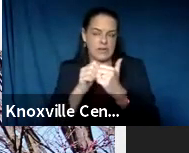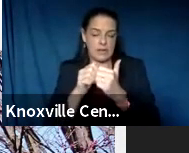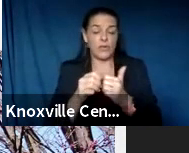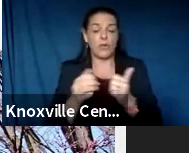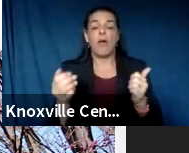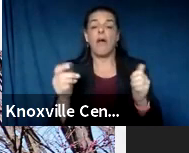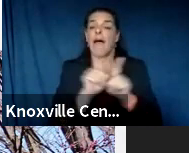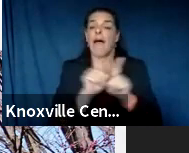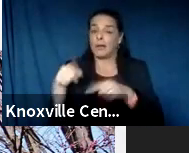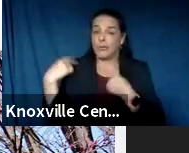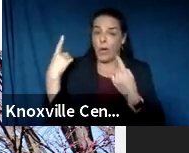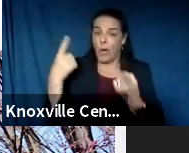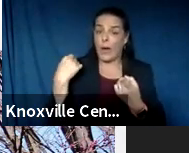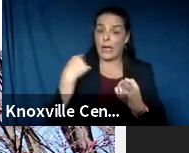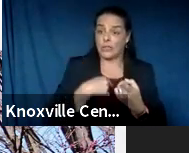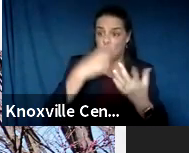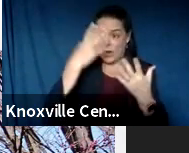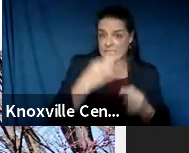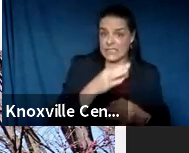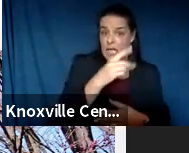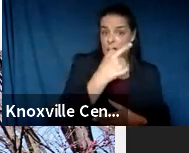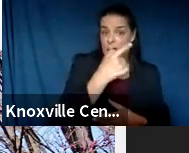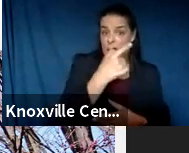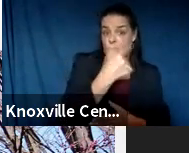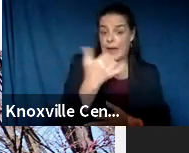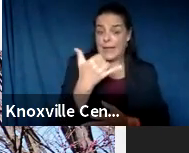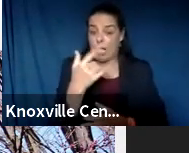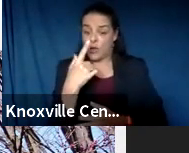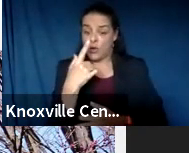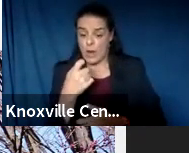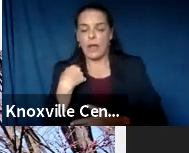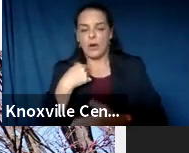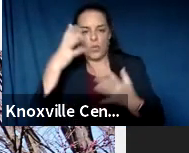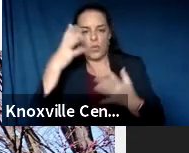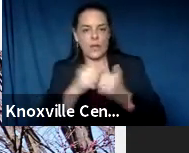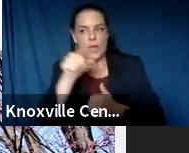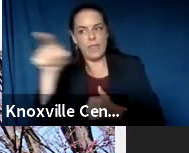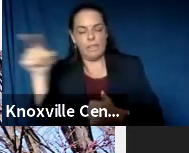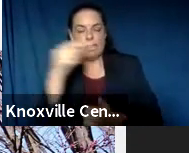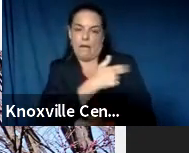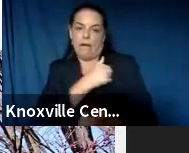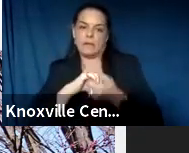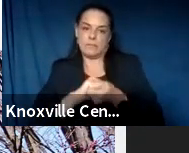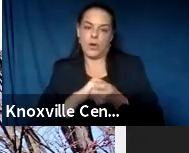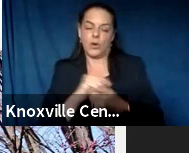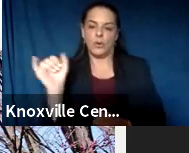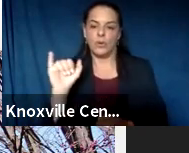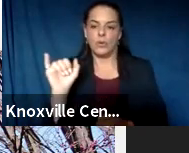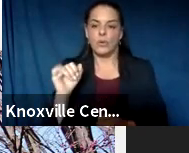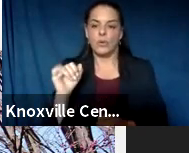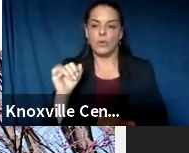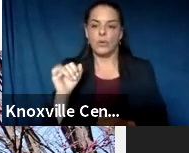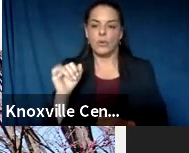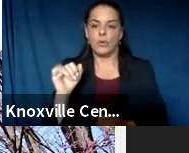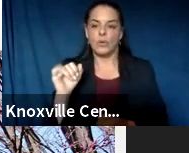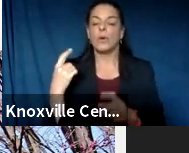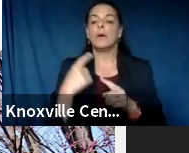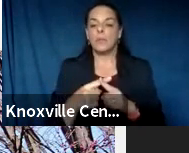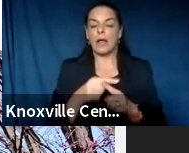this benchmark as green, yellow, or red are made in concert with our hospital partners, as well as taking all of the